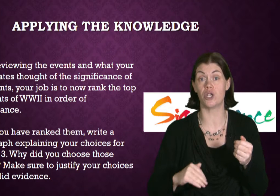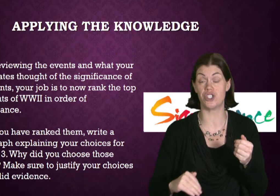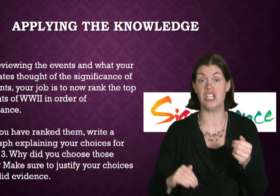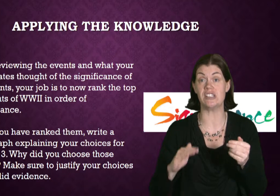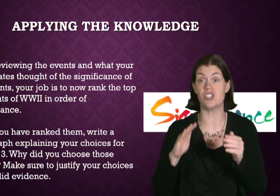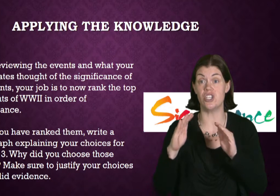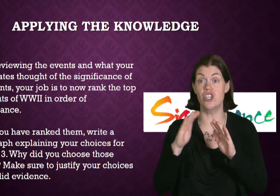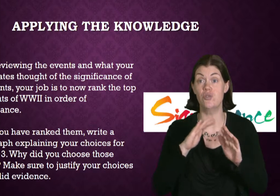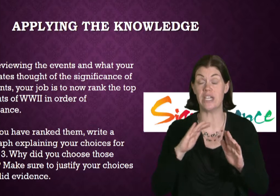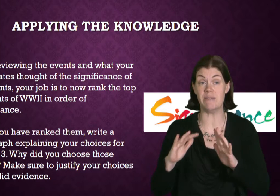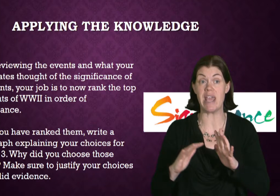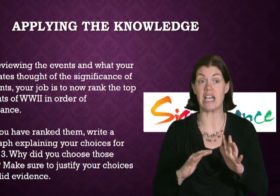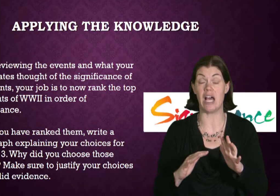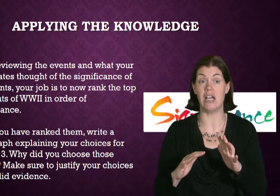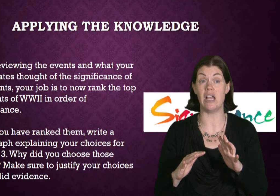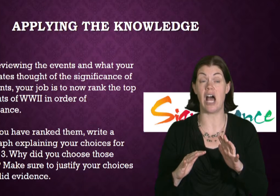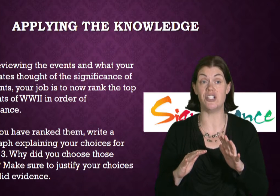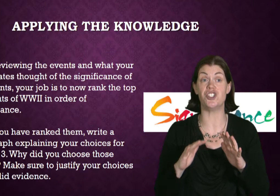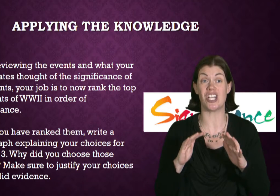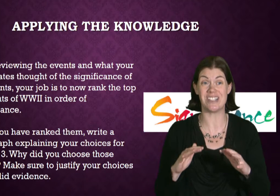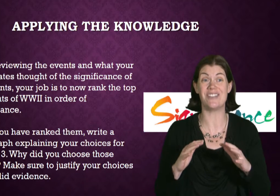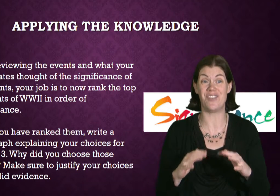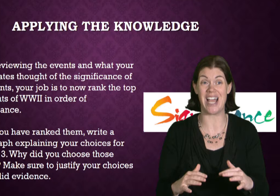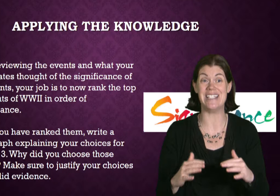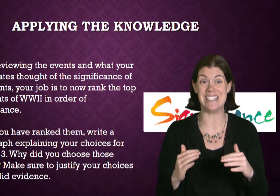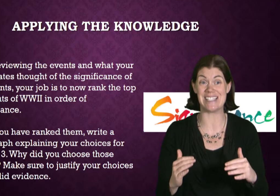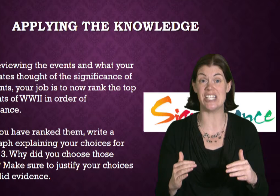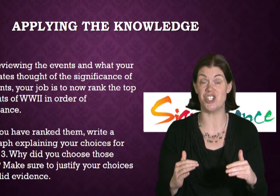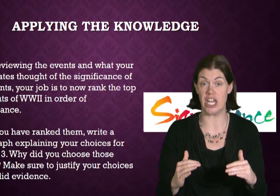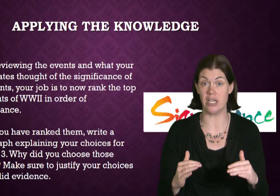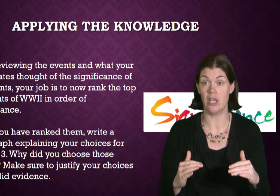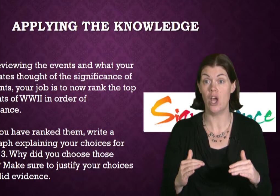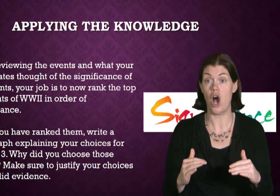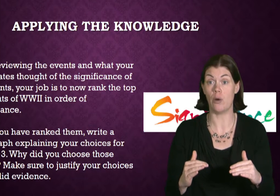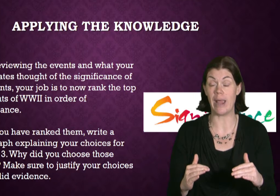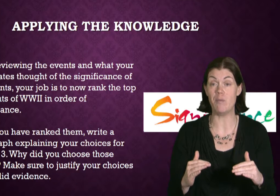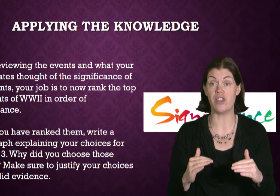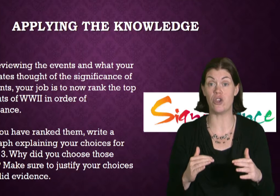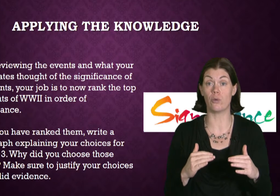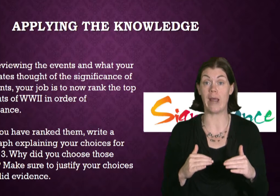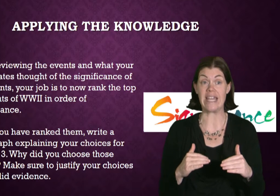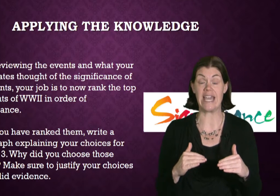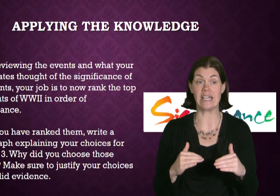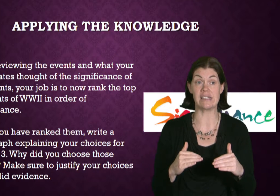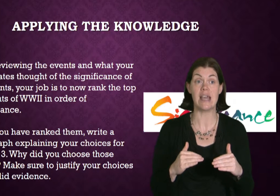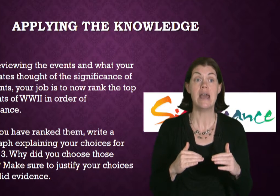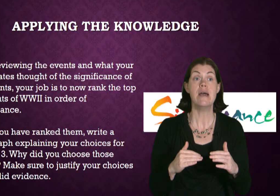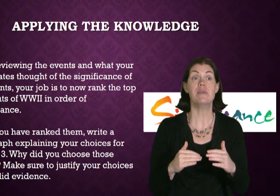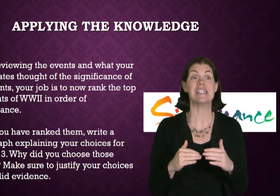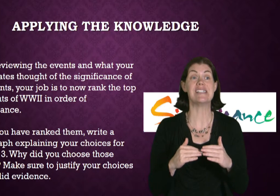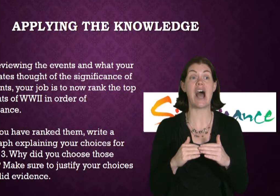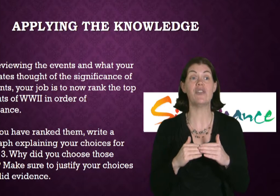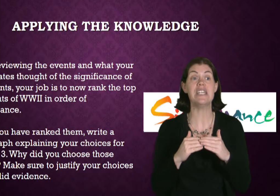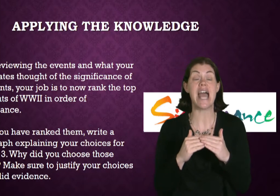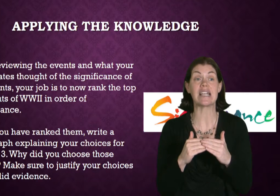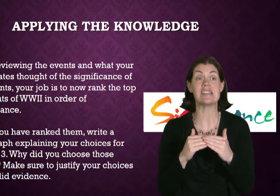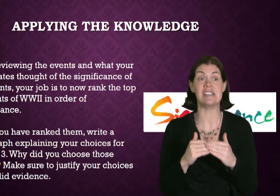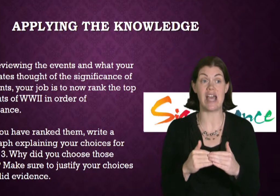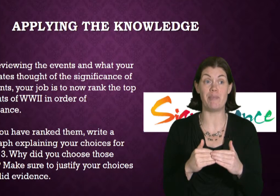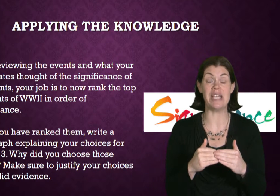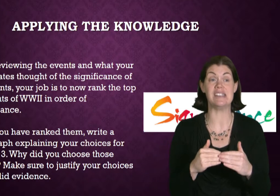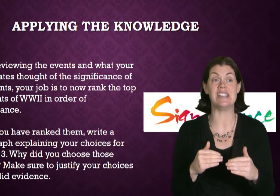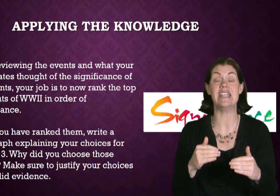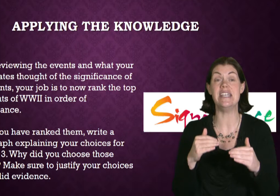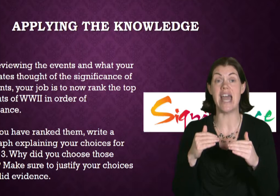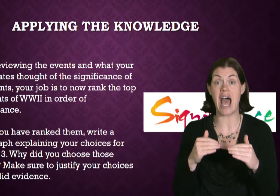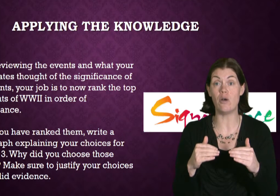of the worksheets so that you can make a justified decision, all right, with your rankings. Because now the next